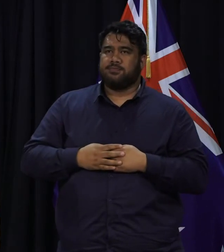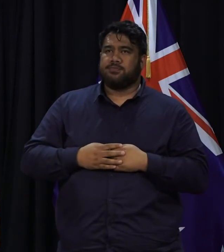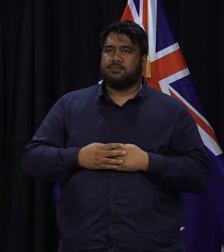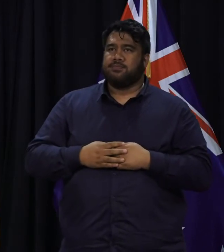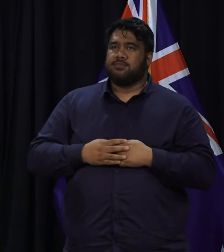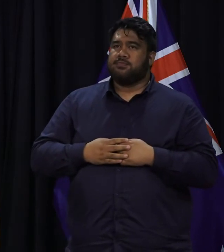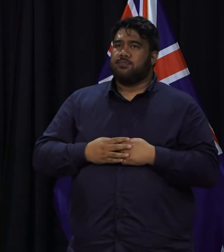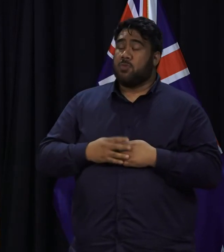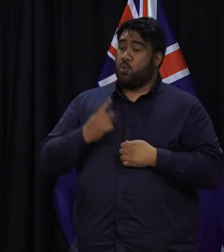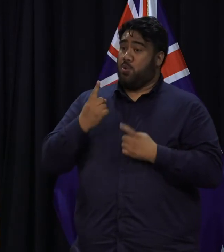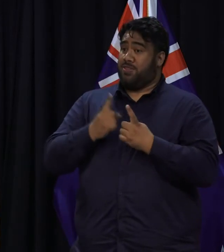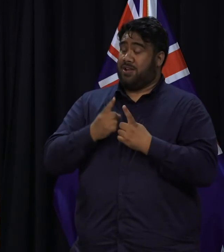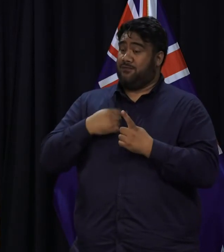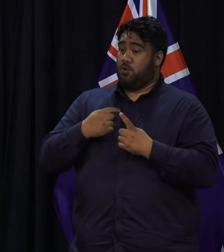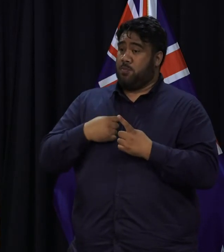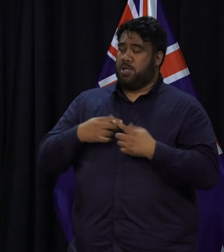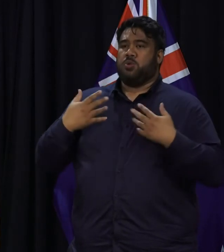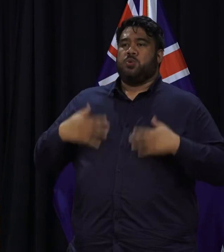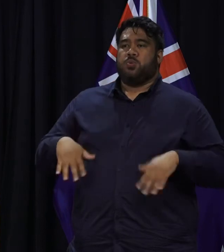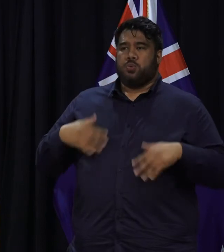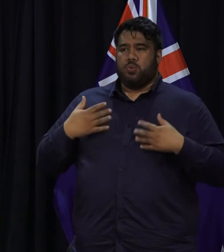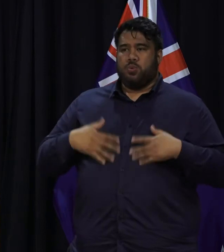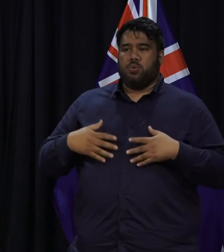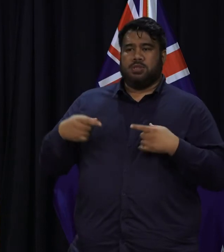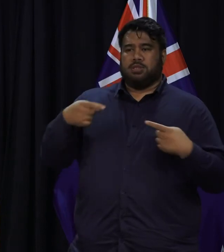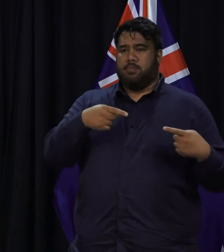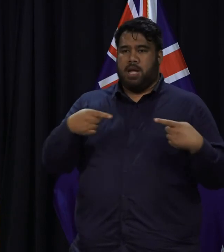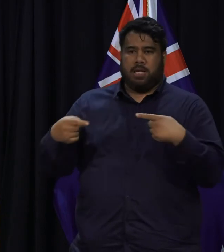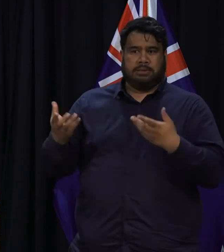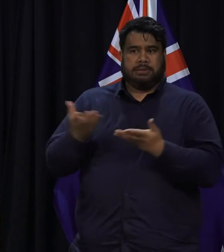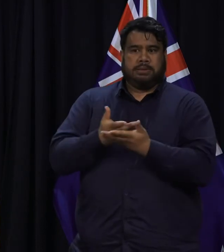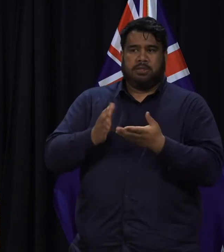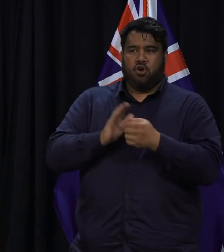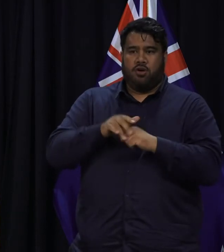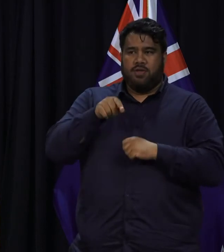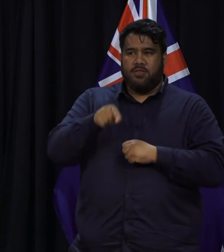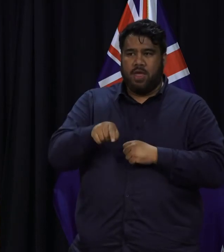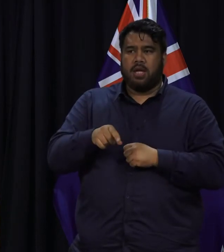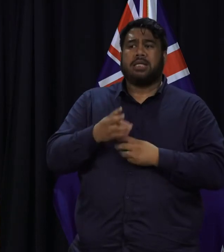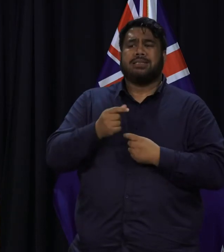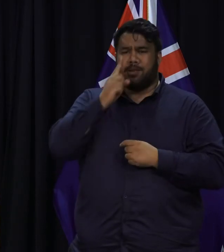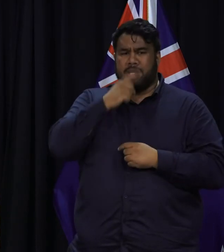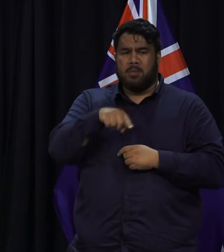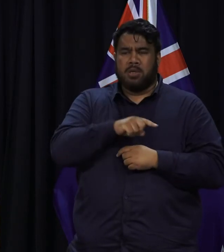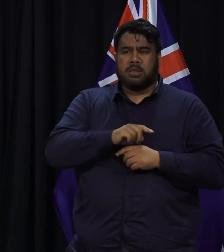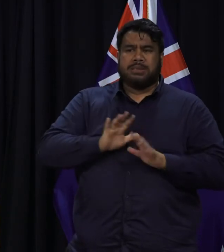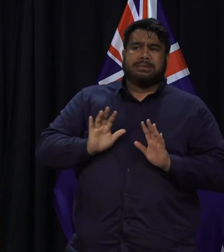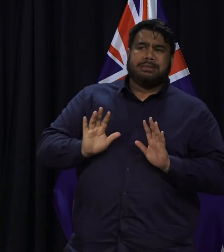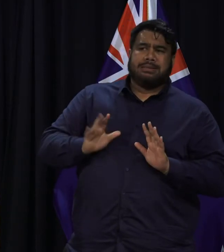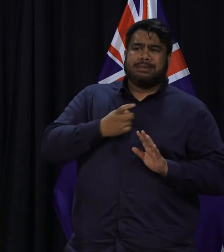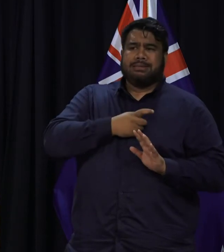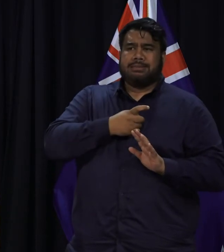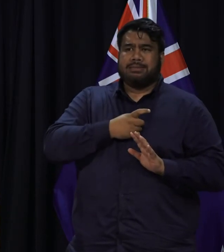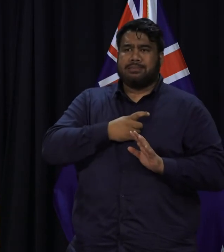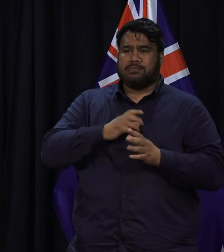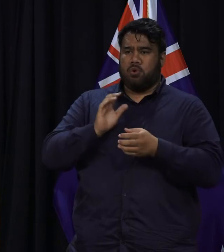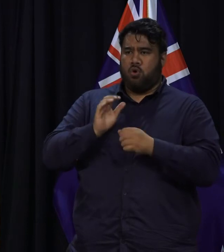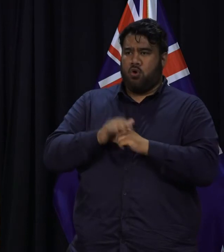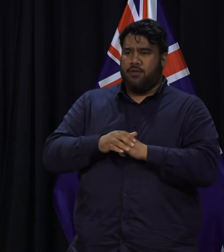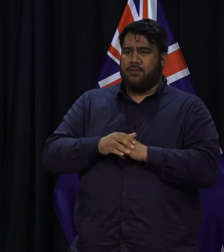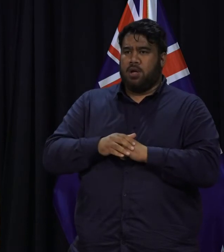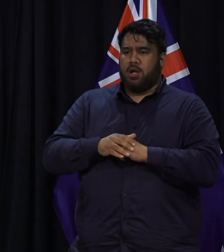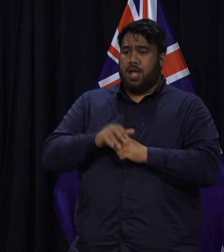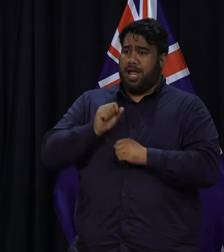that really came through in some of the debate was an anxiousness around, you know, a purely